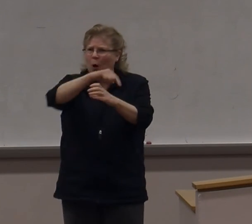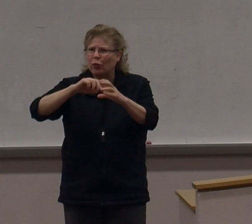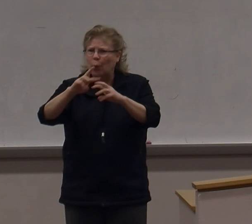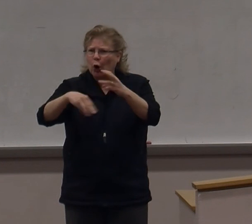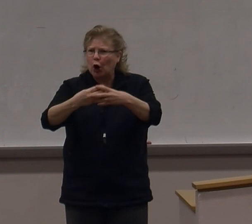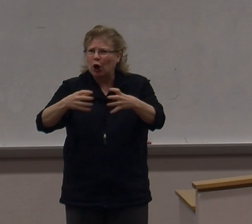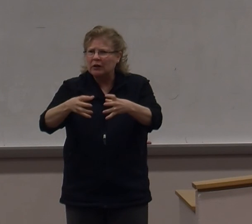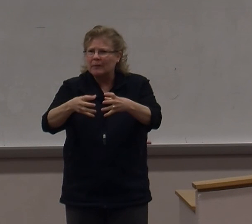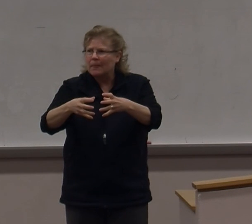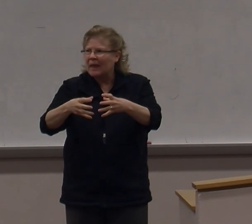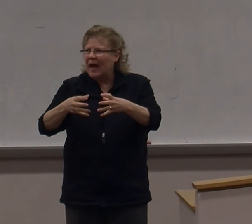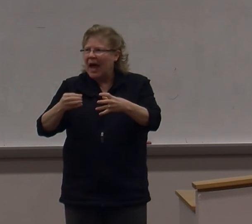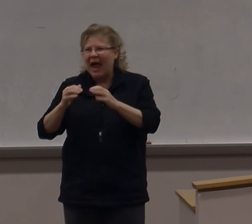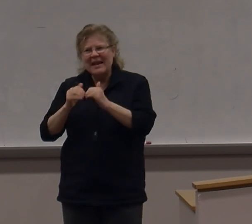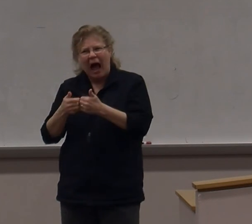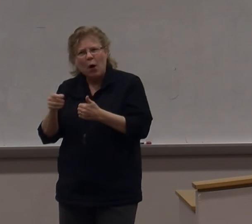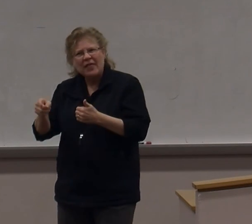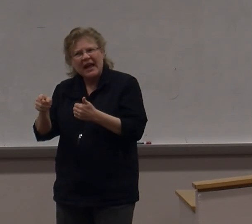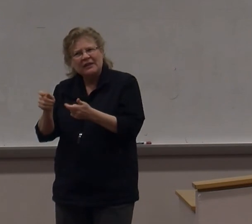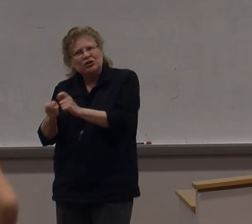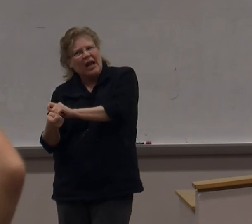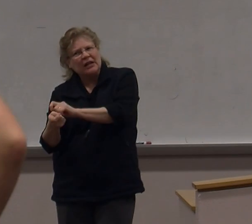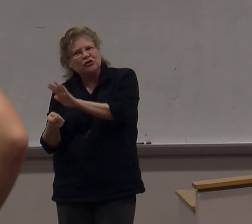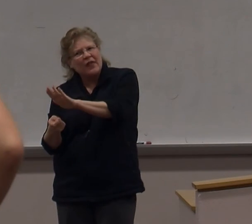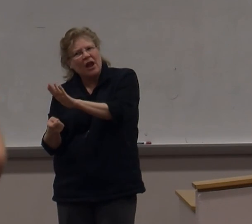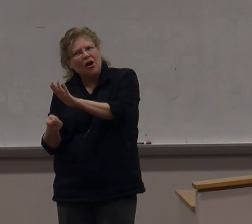sort of shifting, roiling,